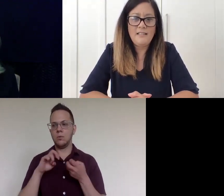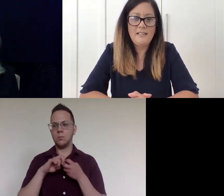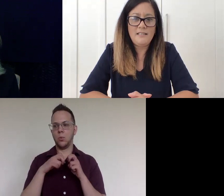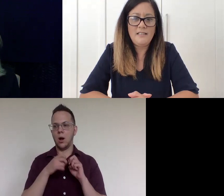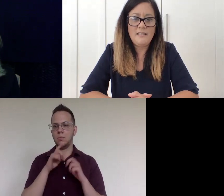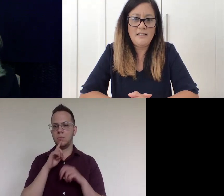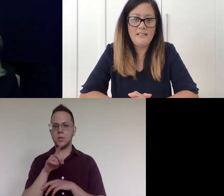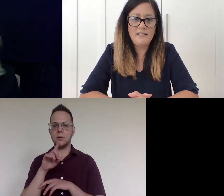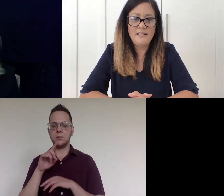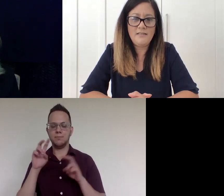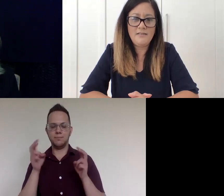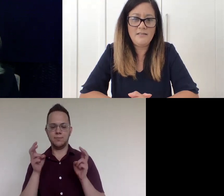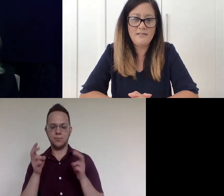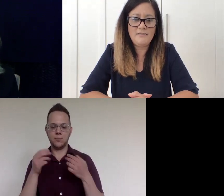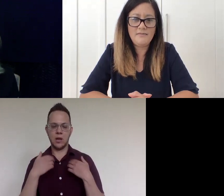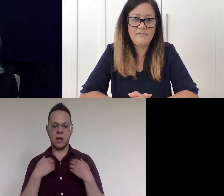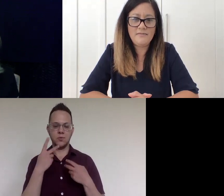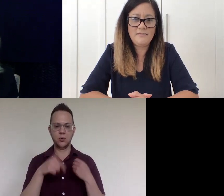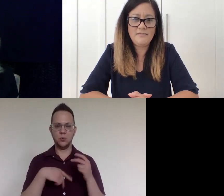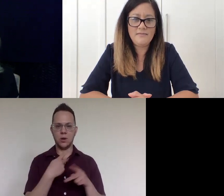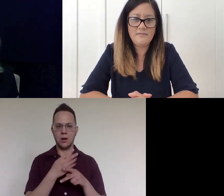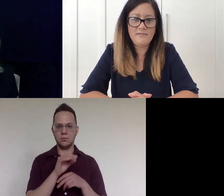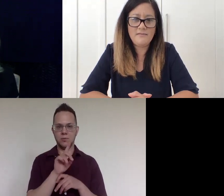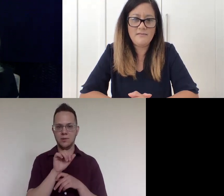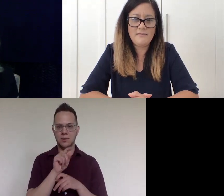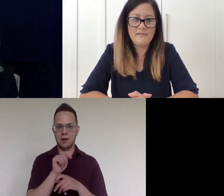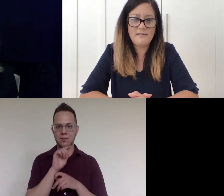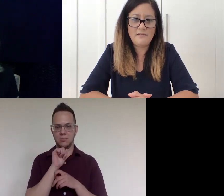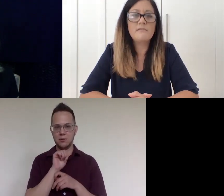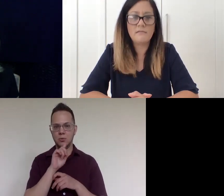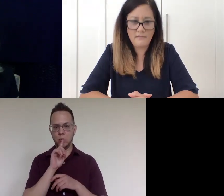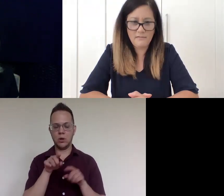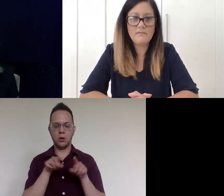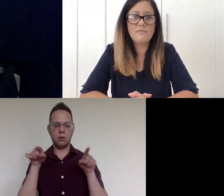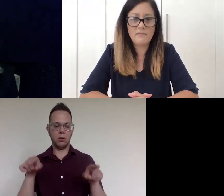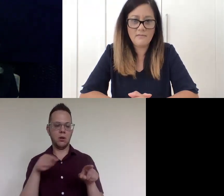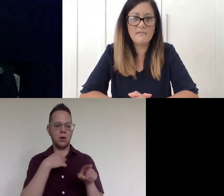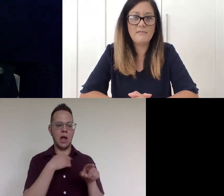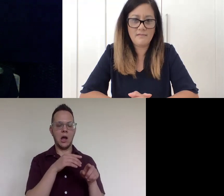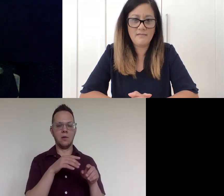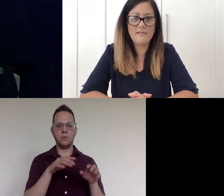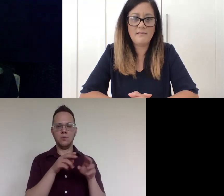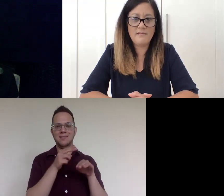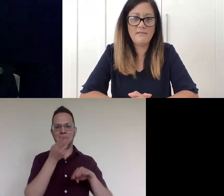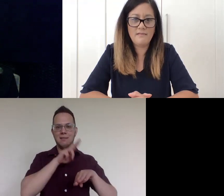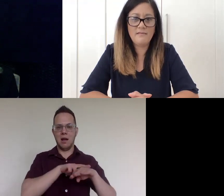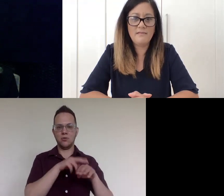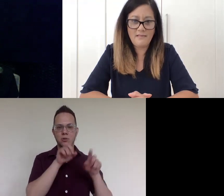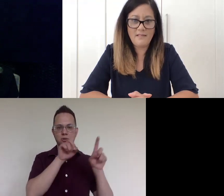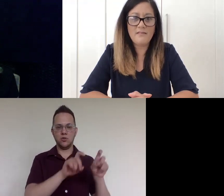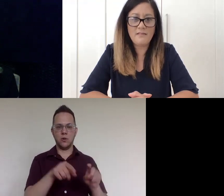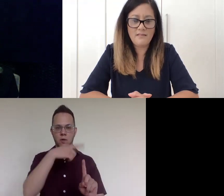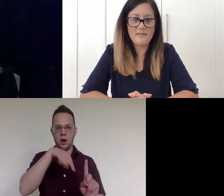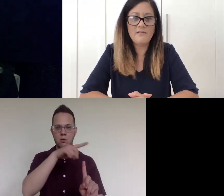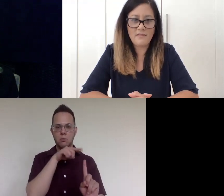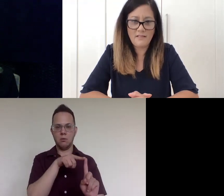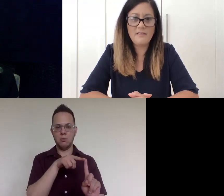Yeah, there's very little research, but we do have some. The problem is there are two kinds of